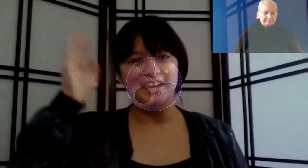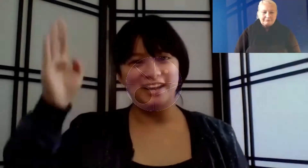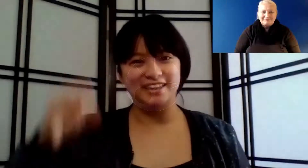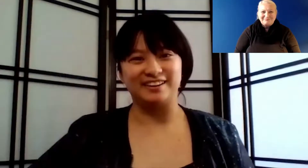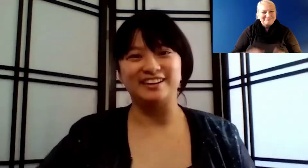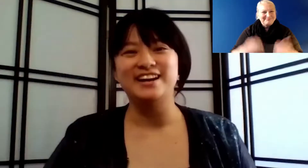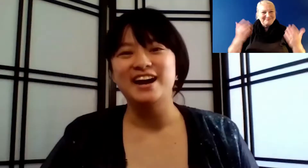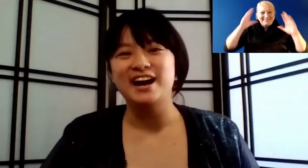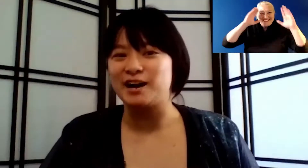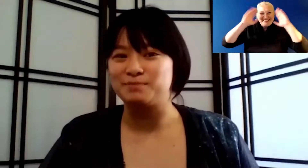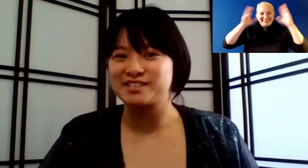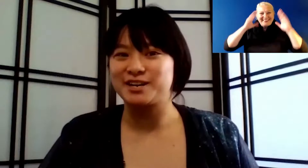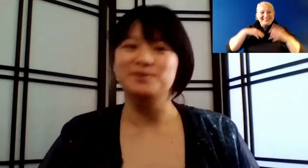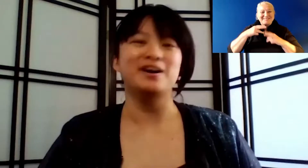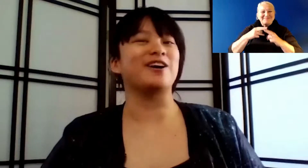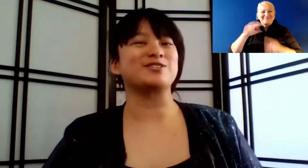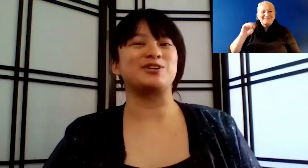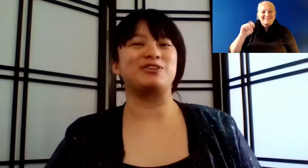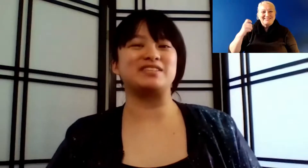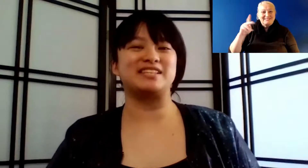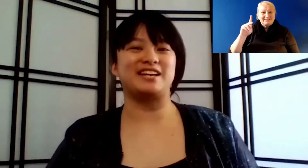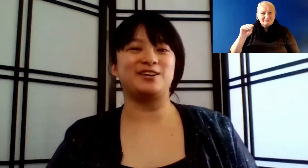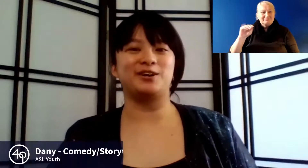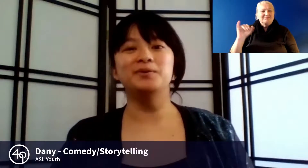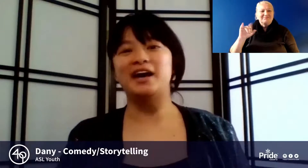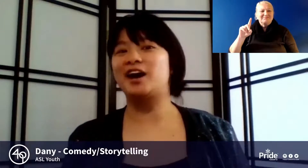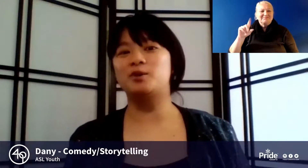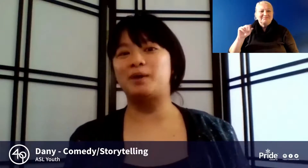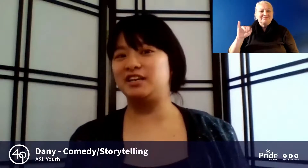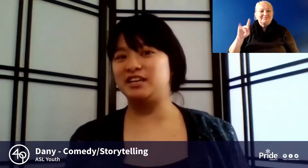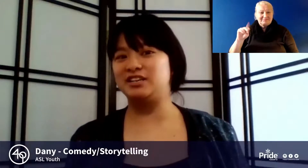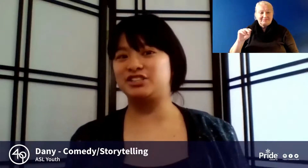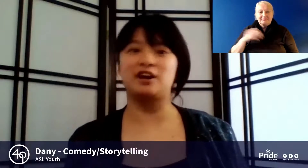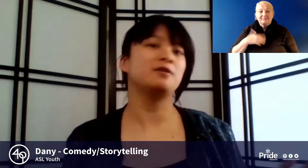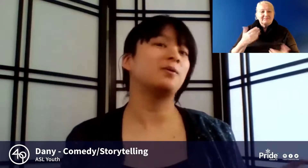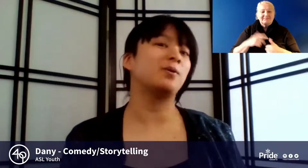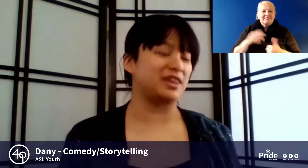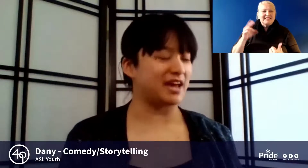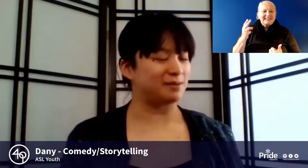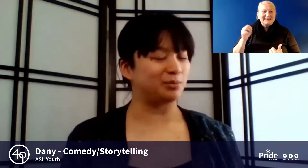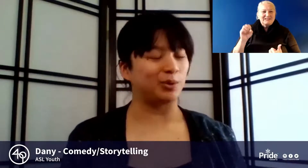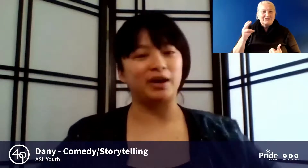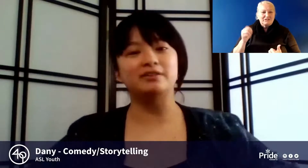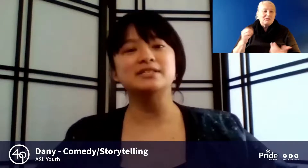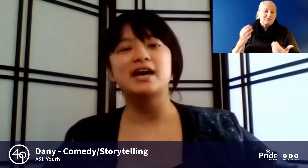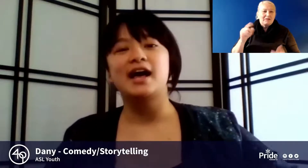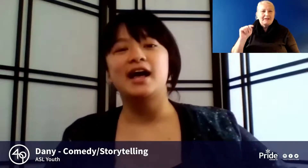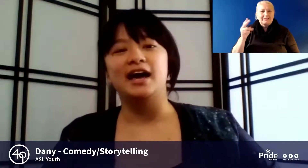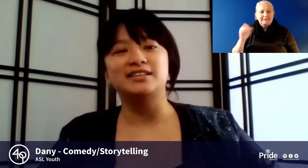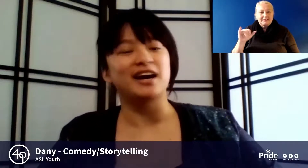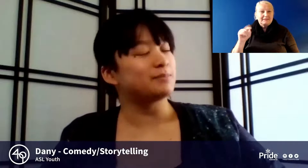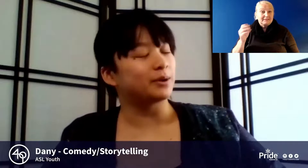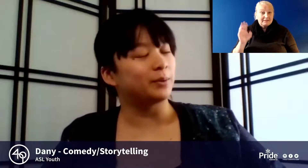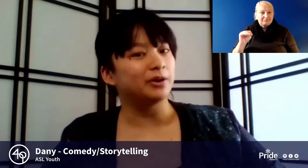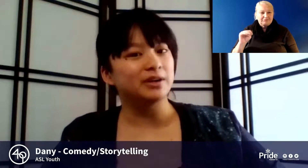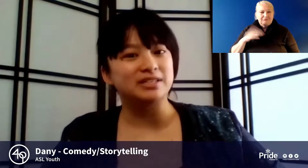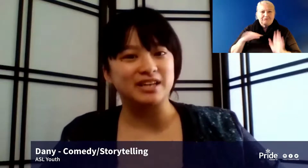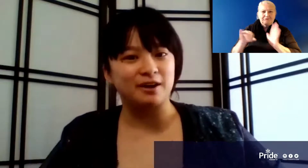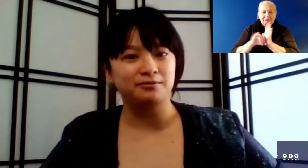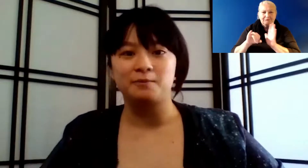Hey there, I'm Mixco, also known as Danico. I go by Isha or they them pronouns, and I am a queer, deaf,